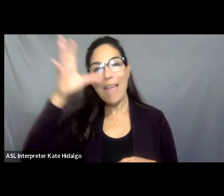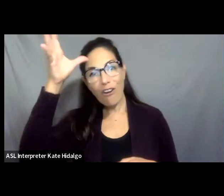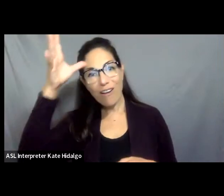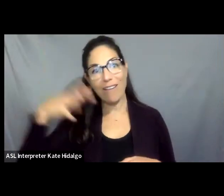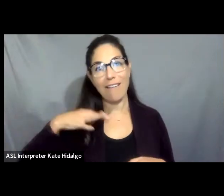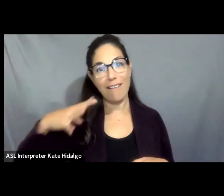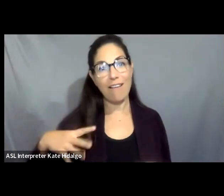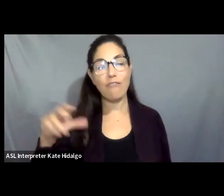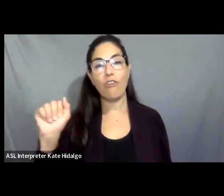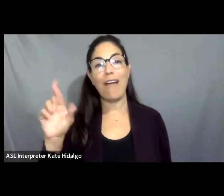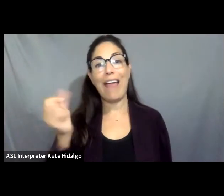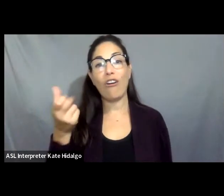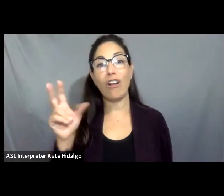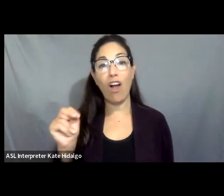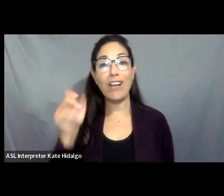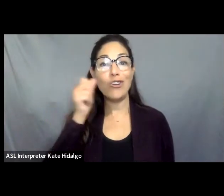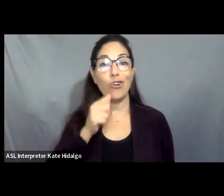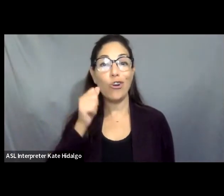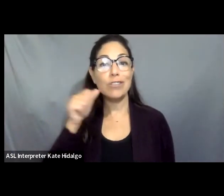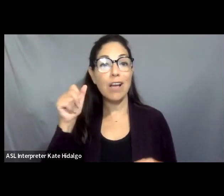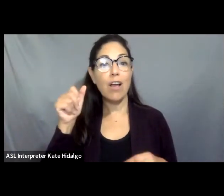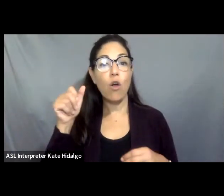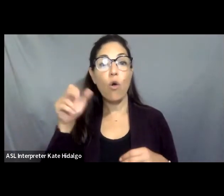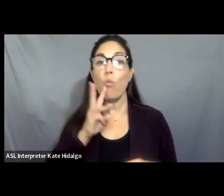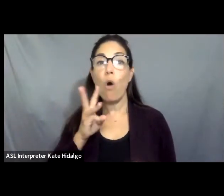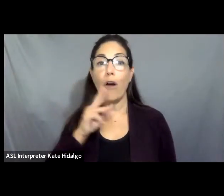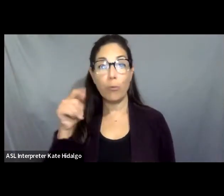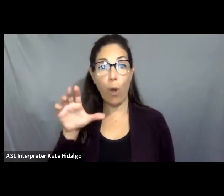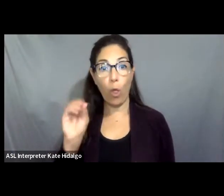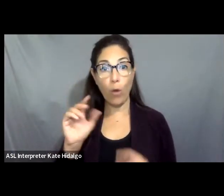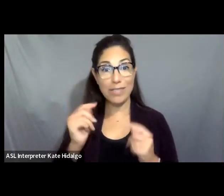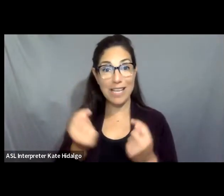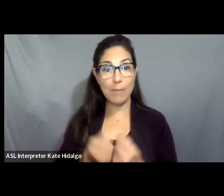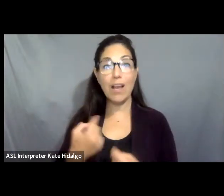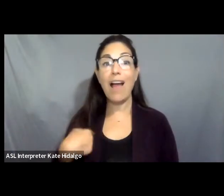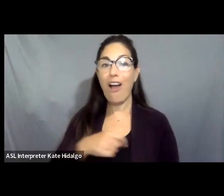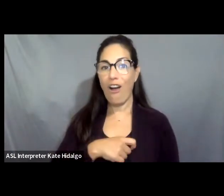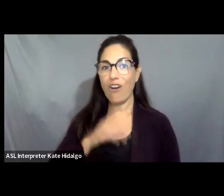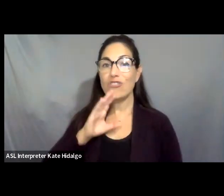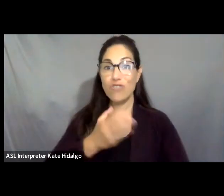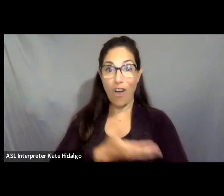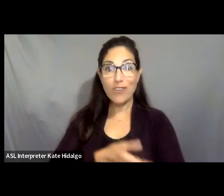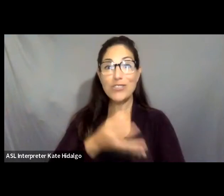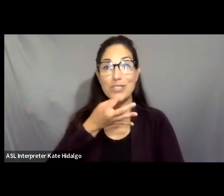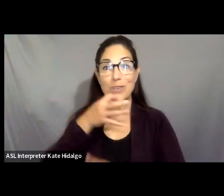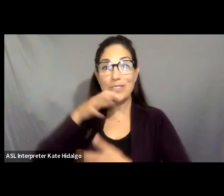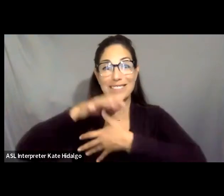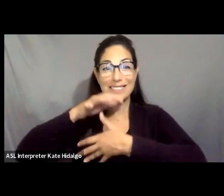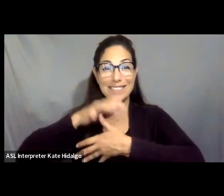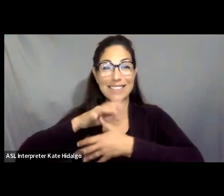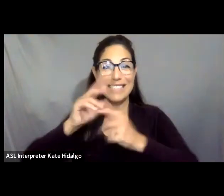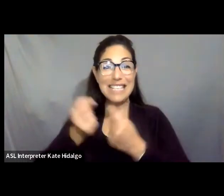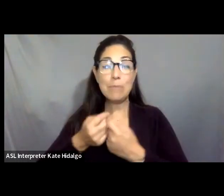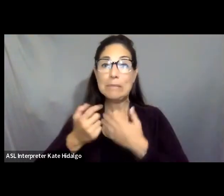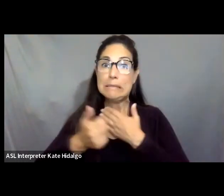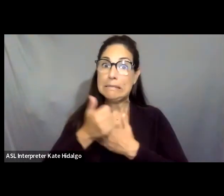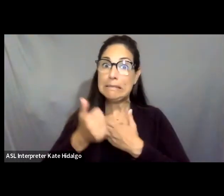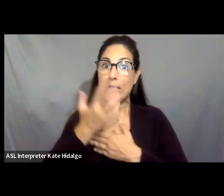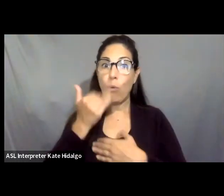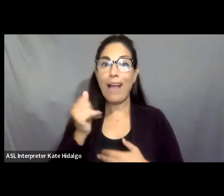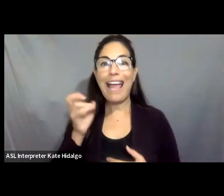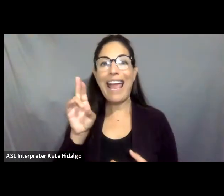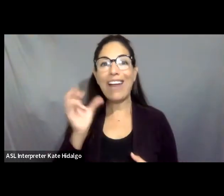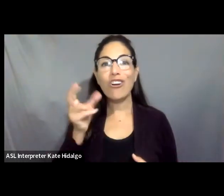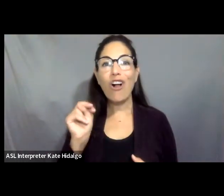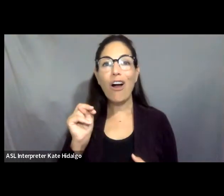Aragon Girls water polo teams. Our daughter's senior year water polo season is in jeopardy due to the Aragon pool not